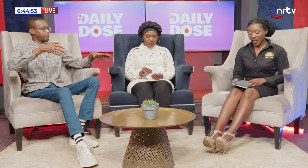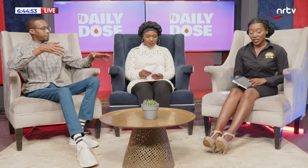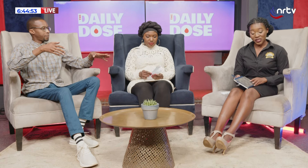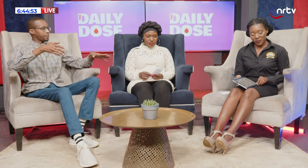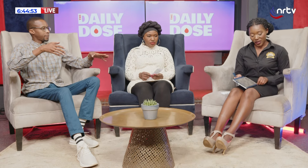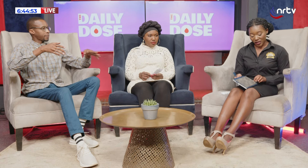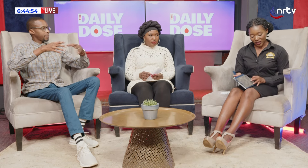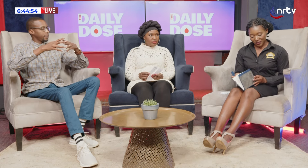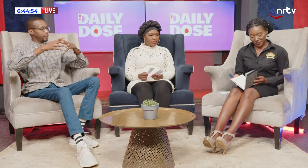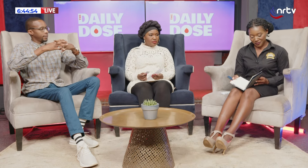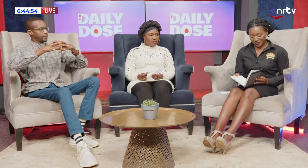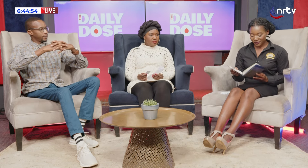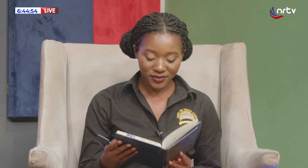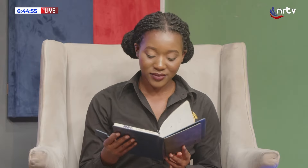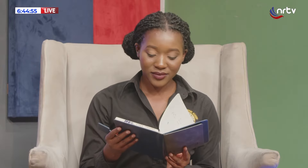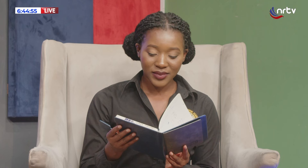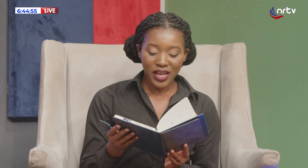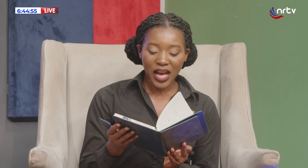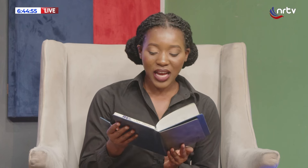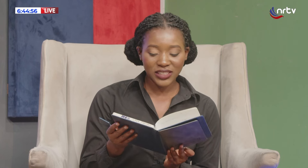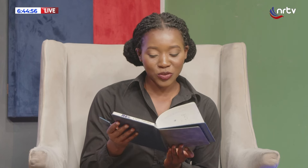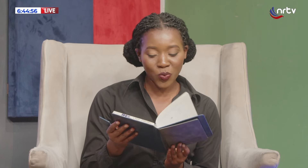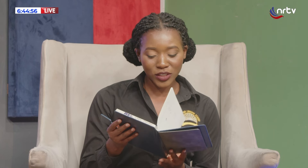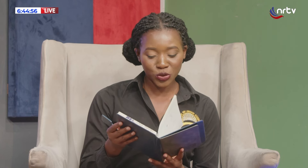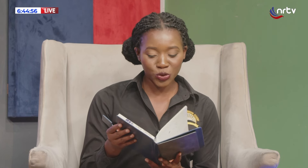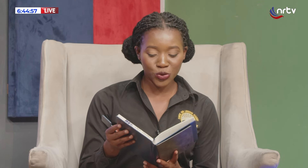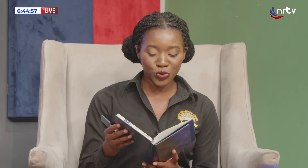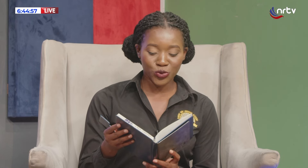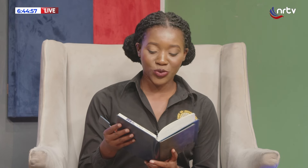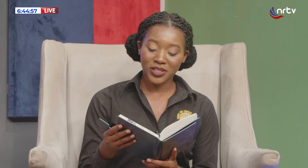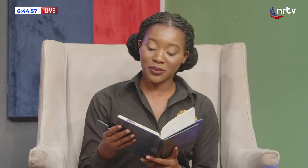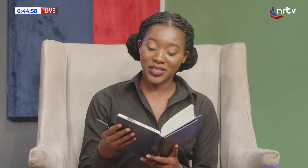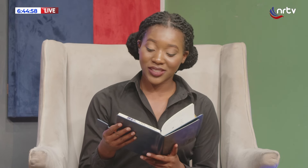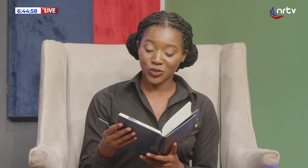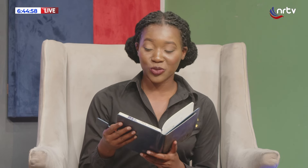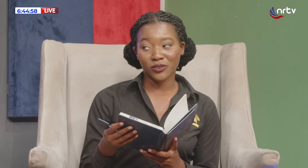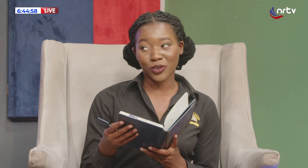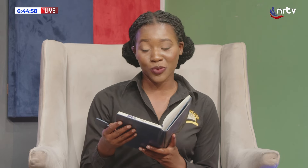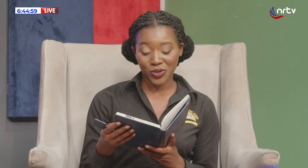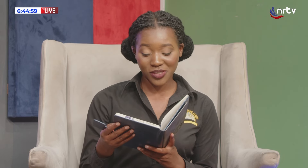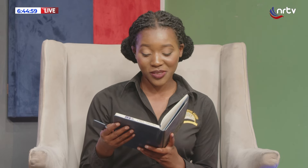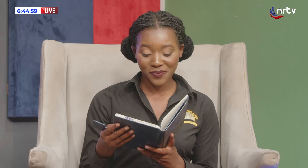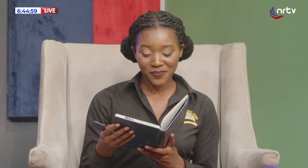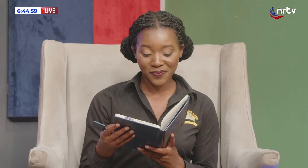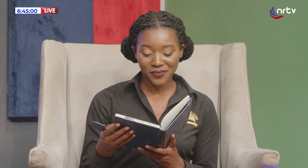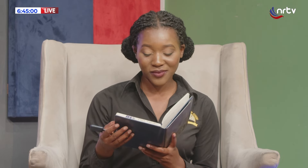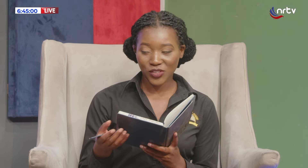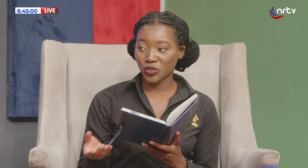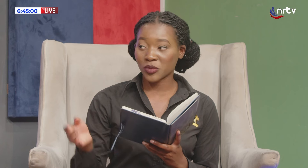had something here. I just wanted you to create some sentences using the following words. Mm. You just pick